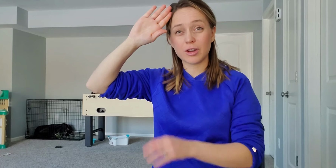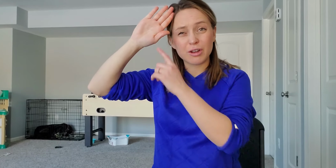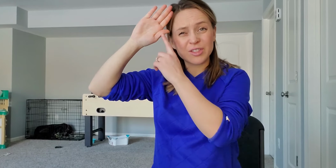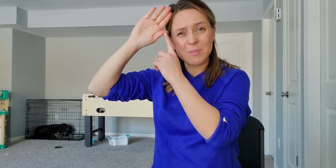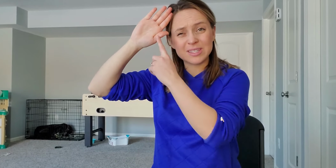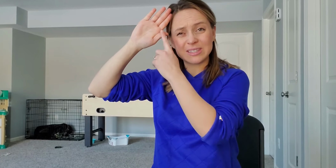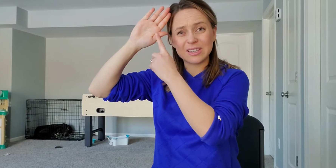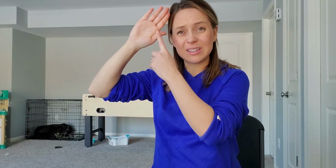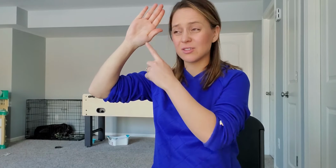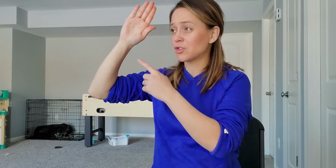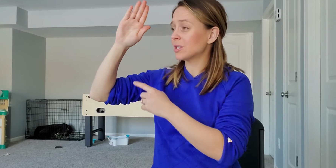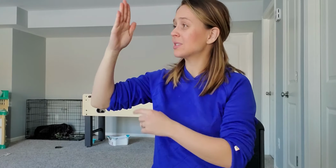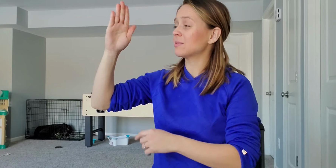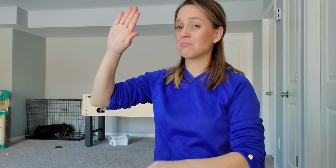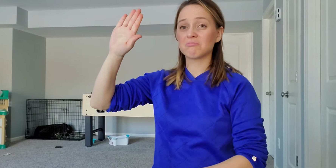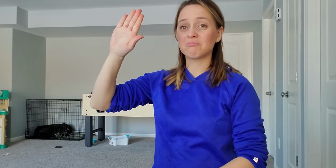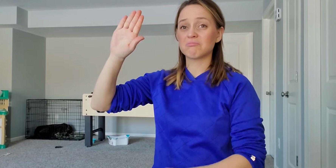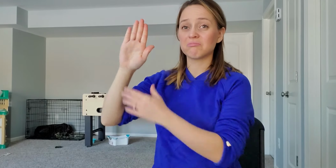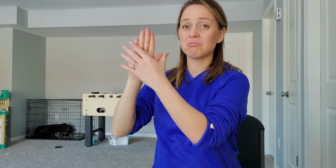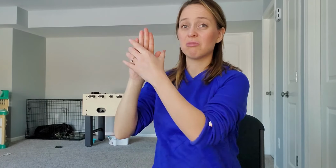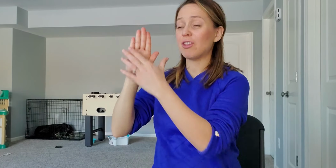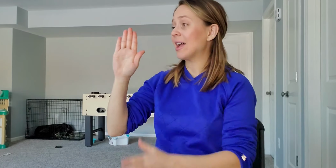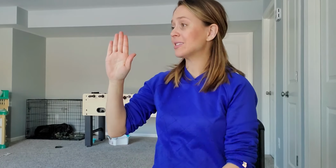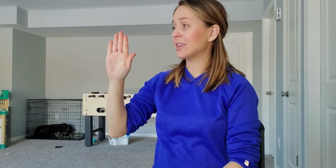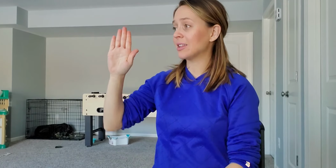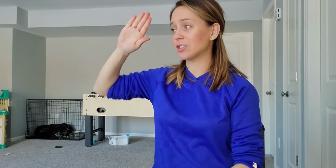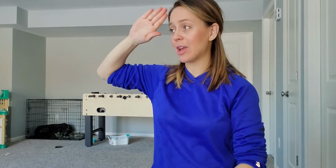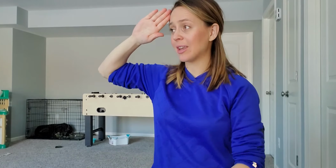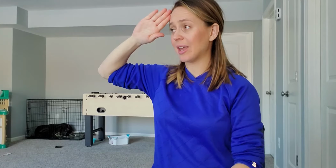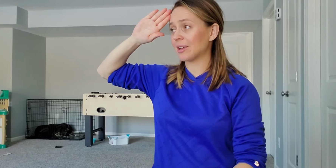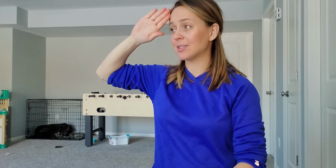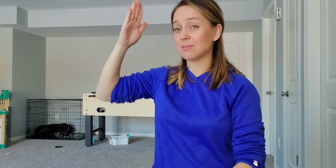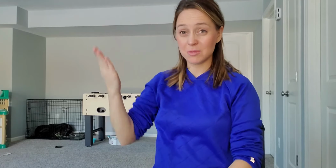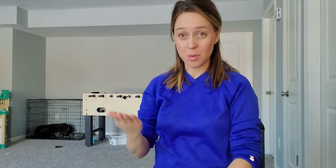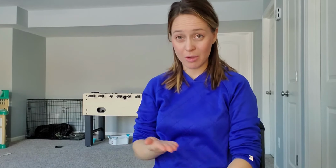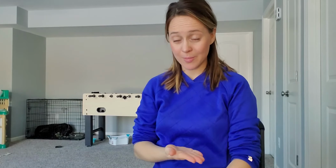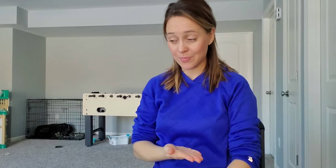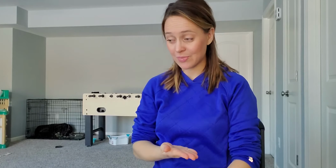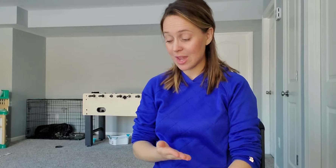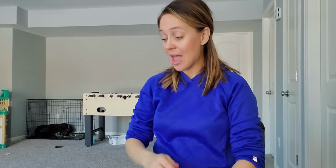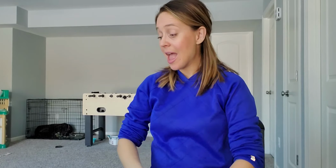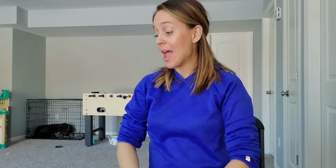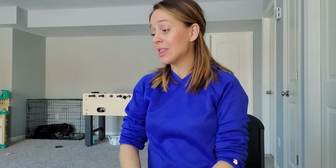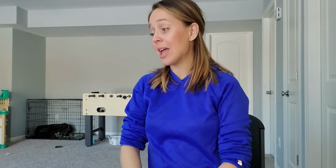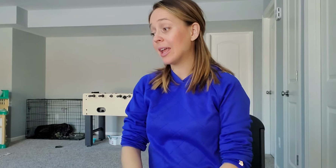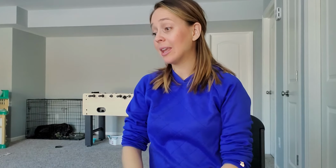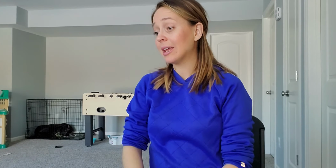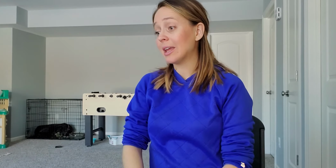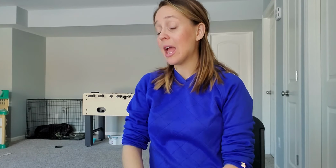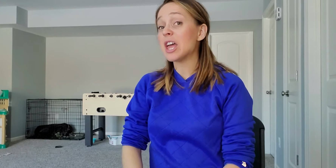your thumb is just flat against your hand, I guess. You're welcome. And then